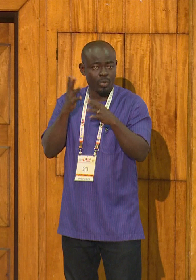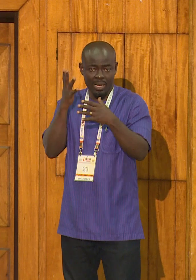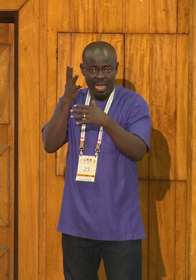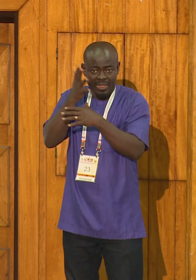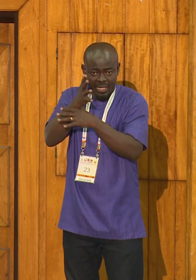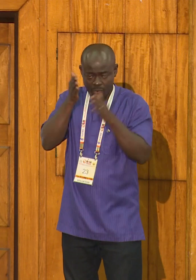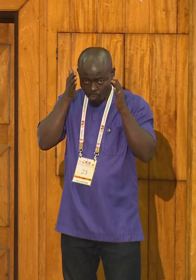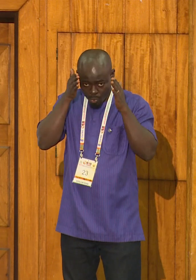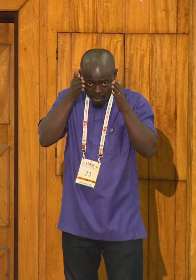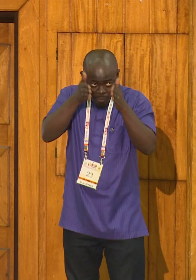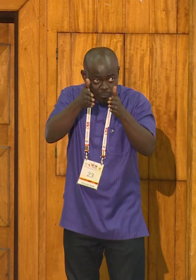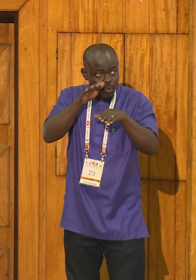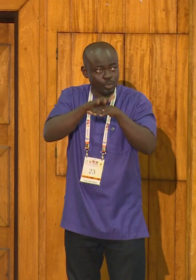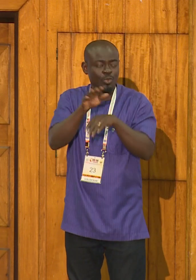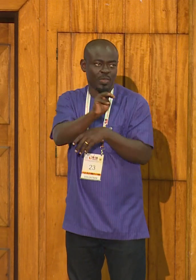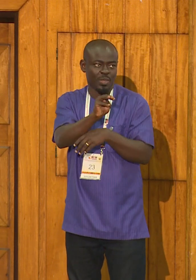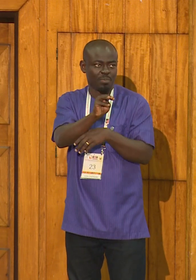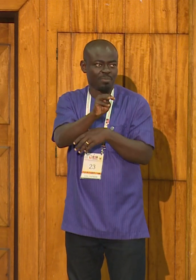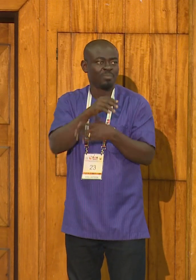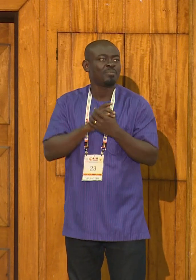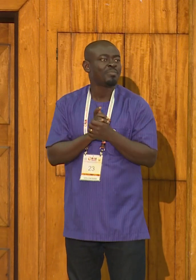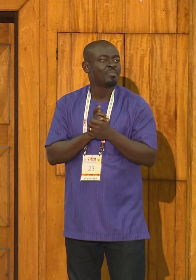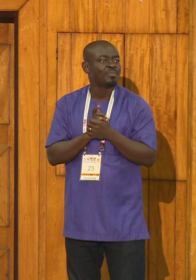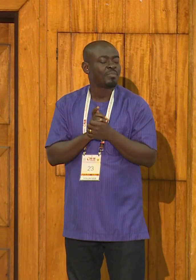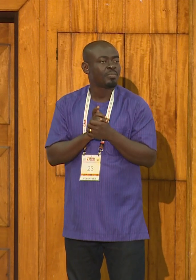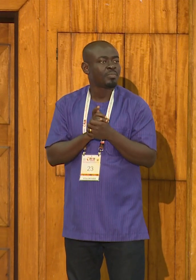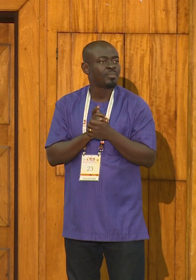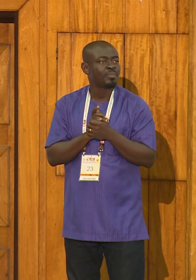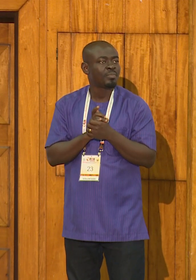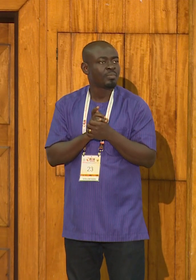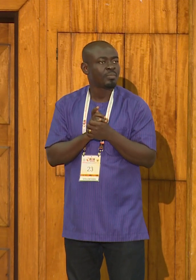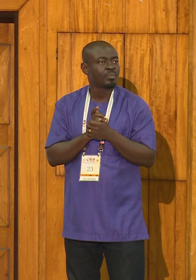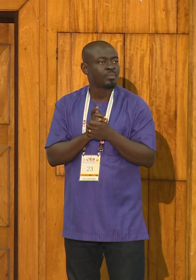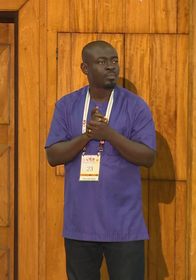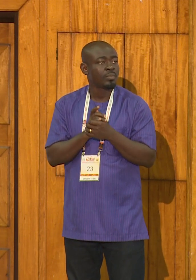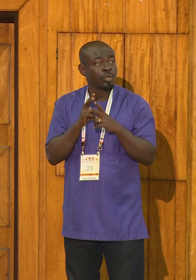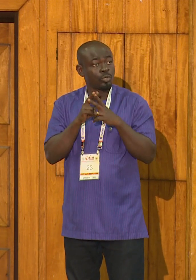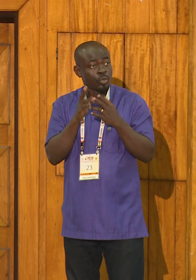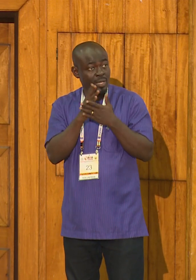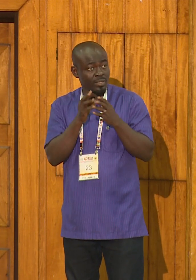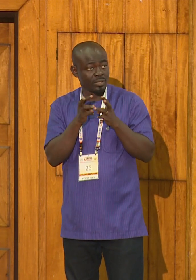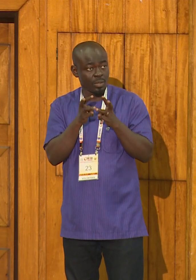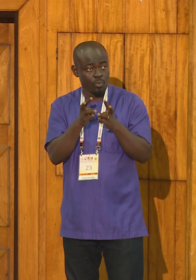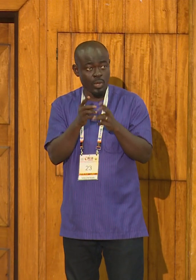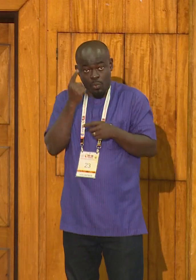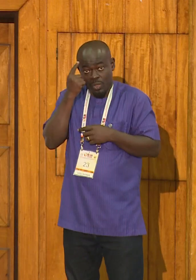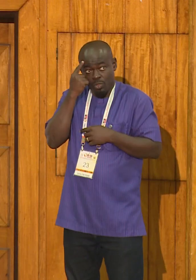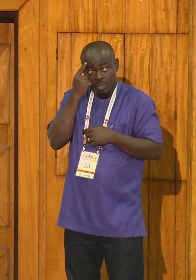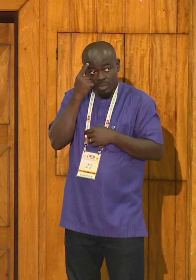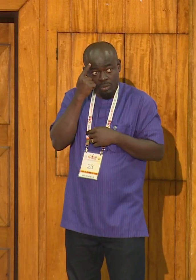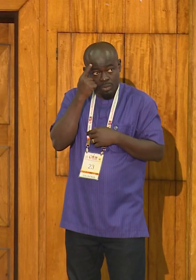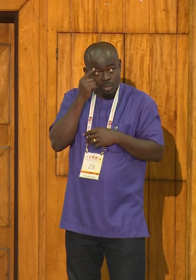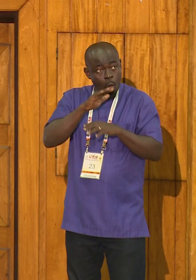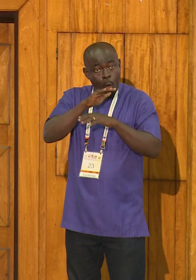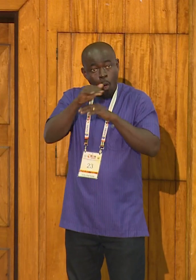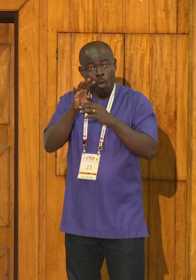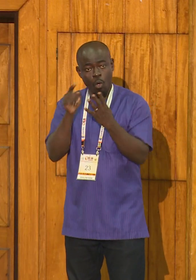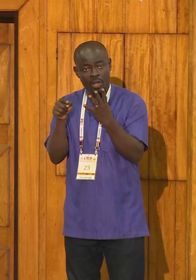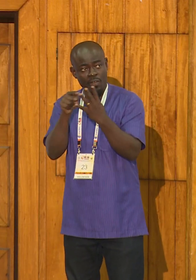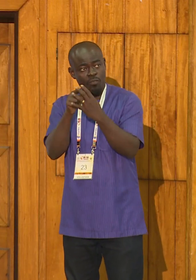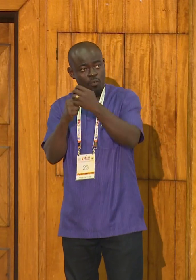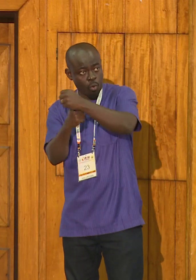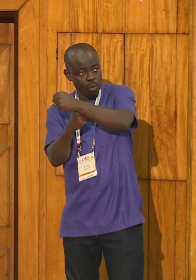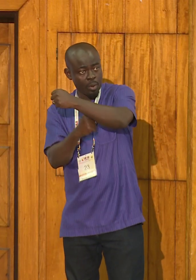was specifically focusing on. So in some way, we felt that all the 4 pillars or the